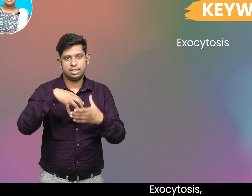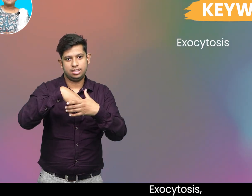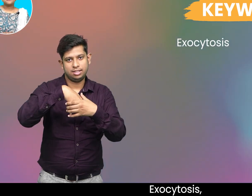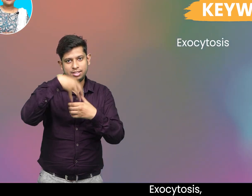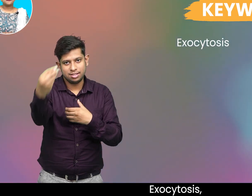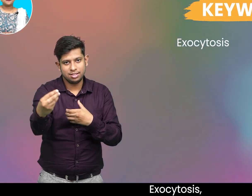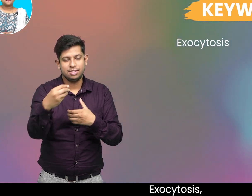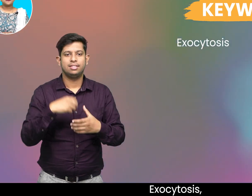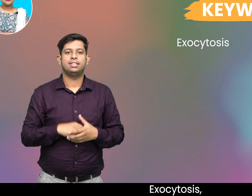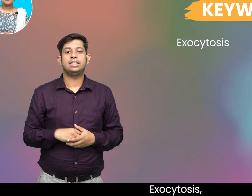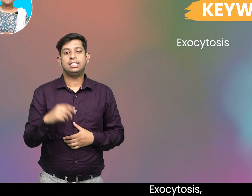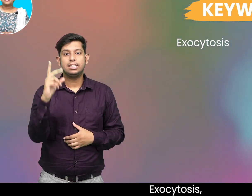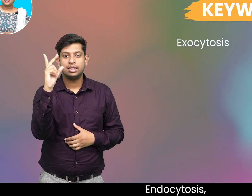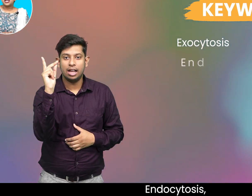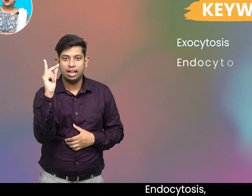exocytosis,